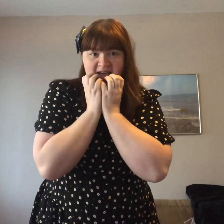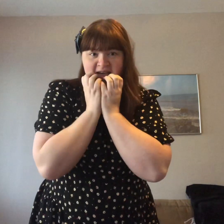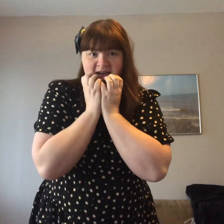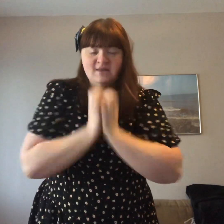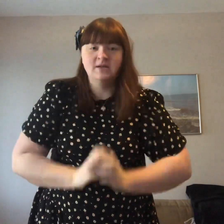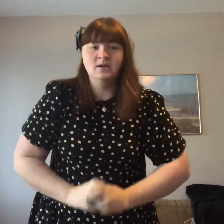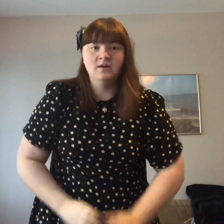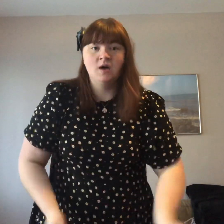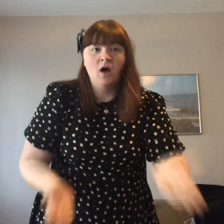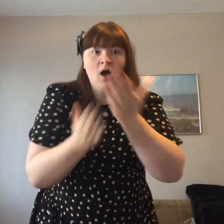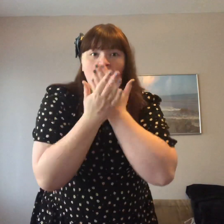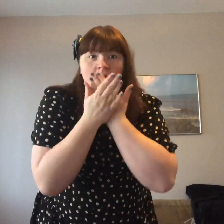scared.